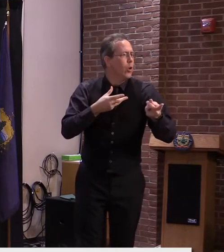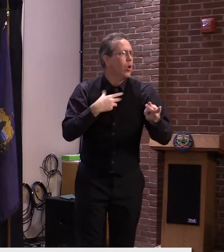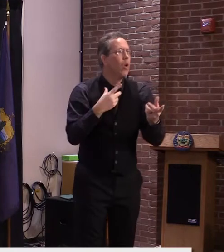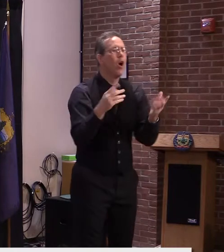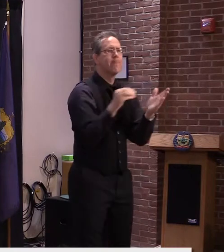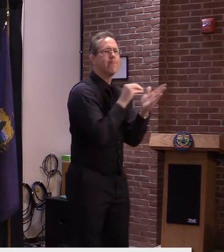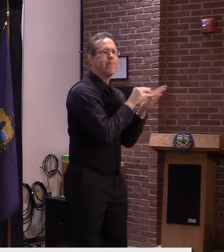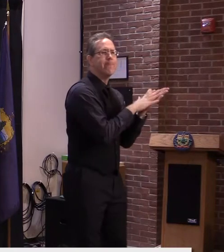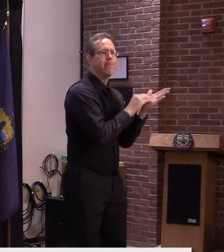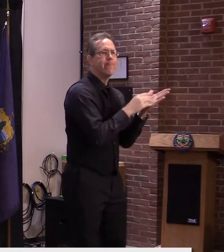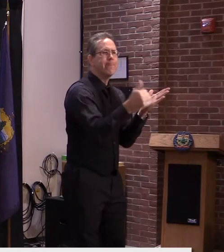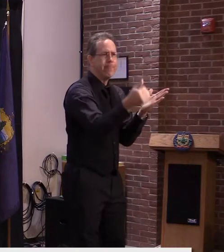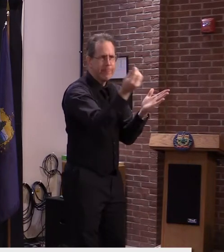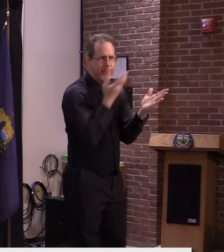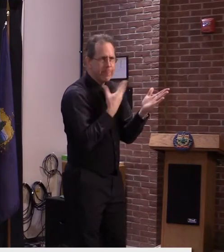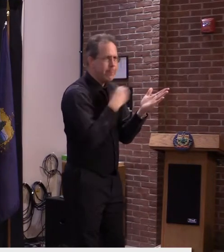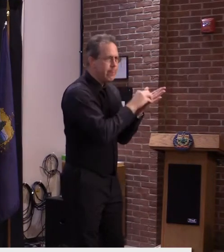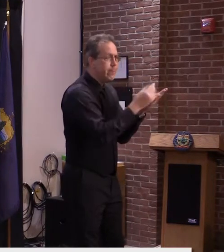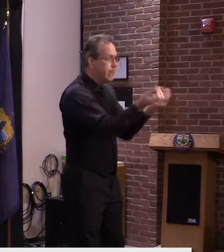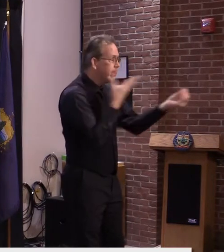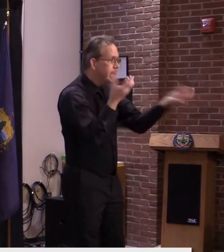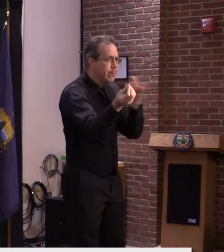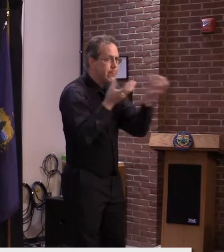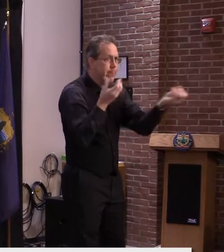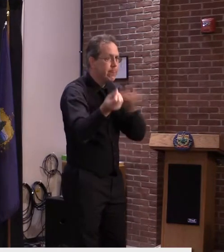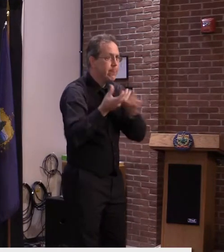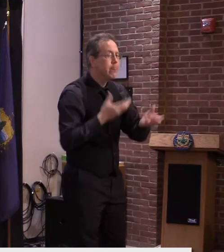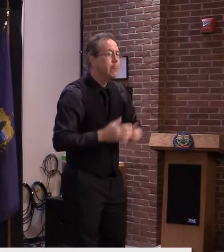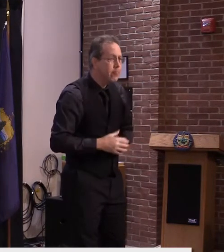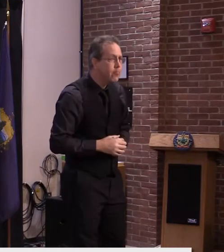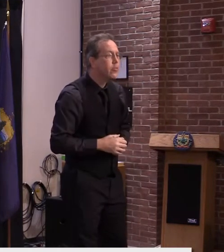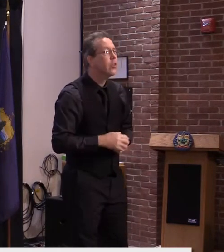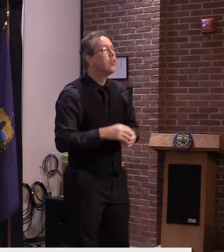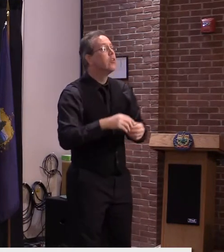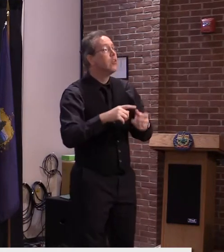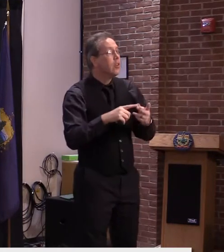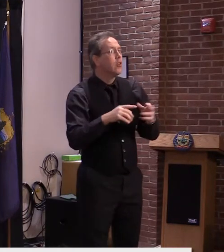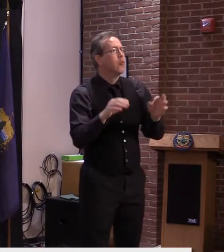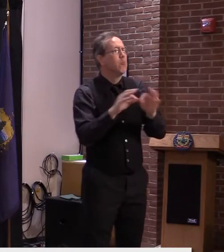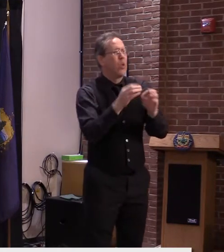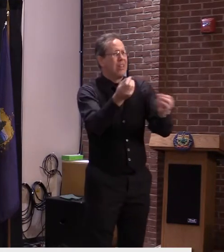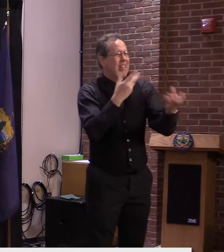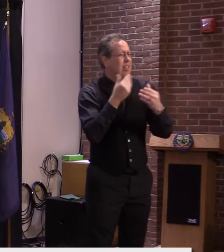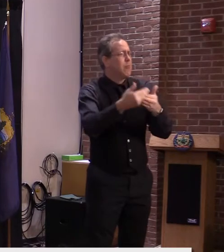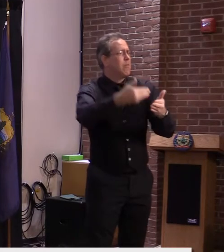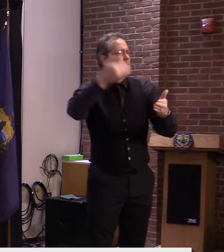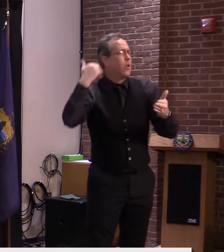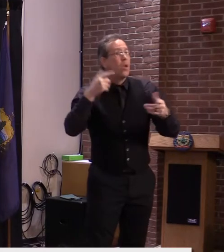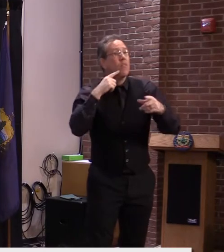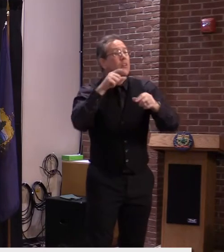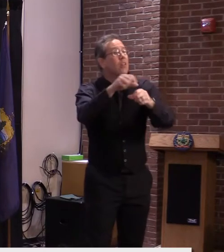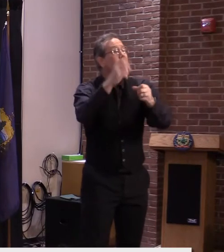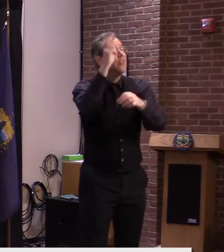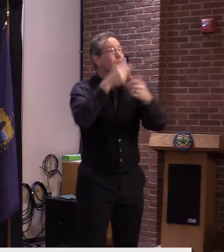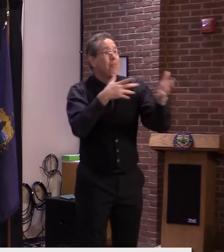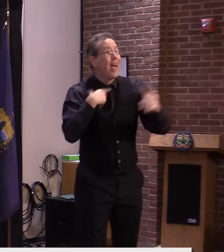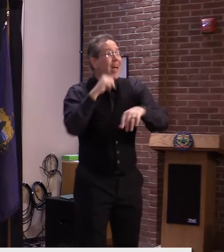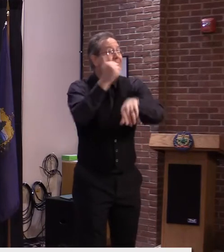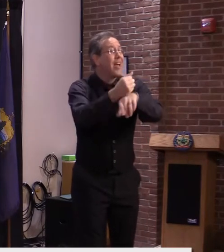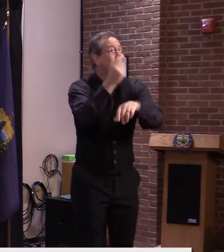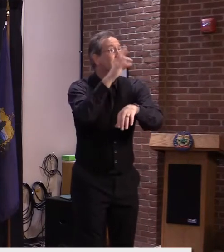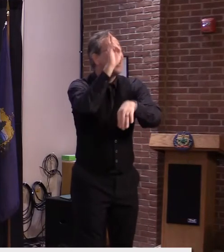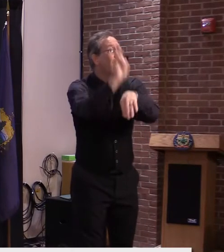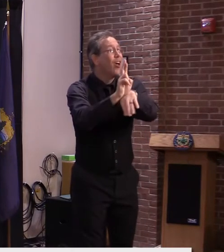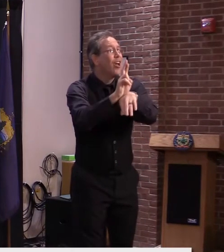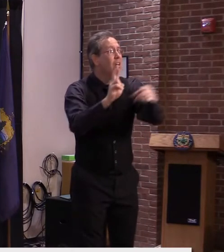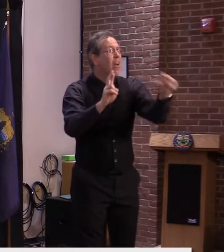department will perform with its experts. And this will happen well before tower sites are selected, well before any processes for permitting. So there